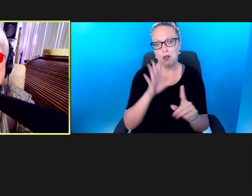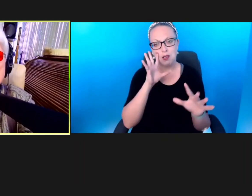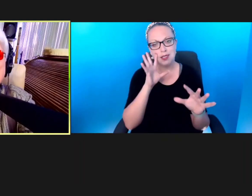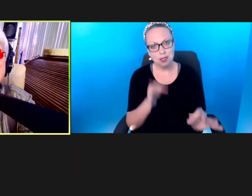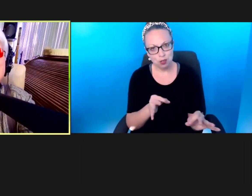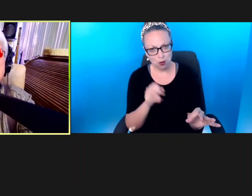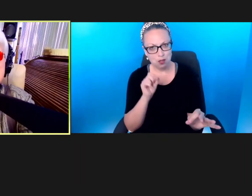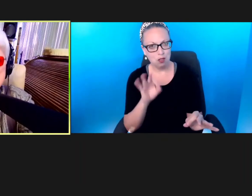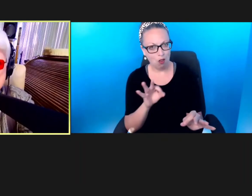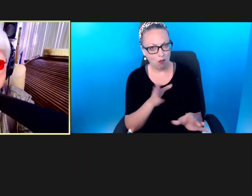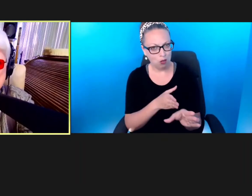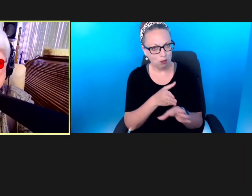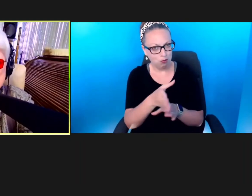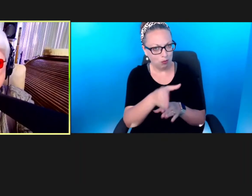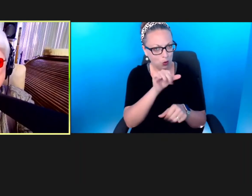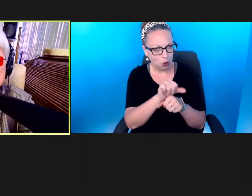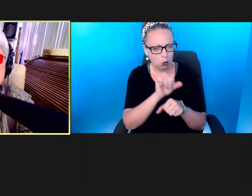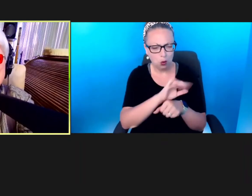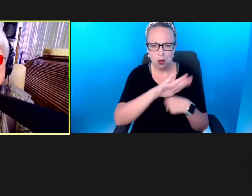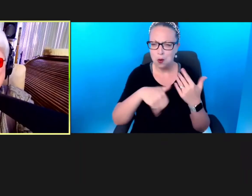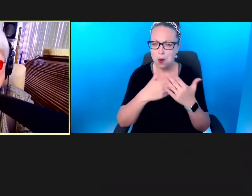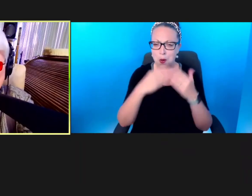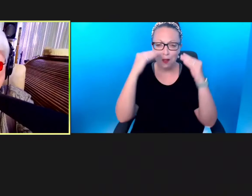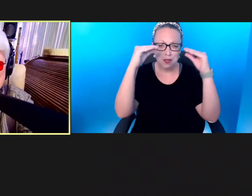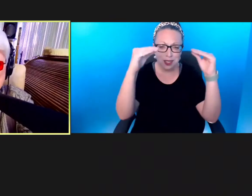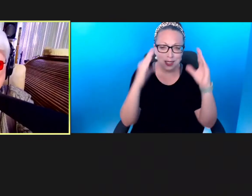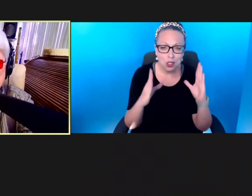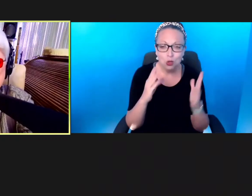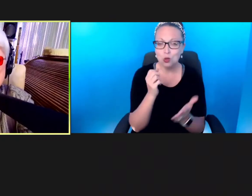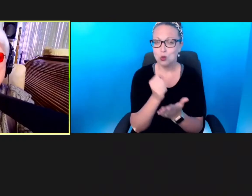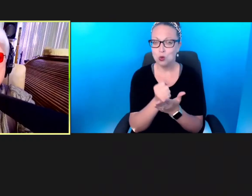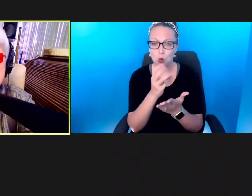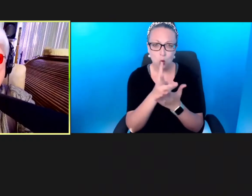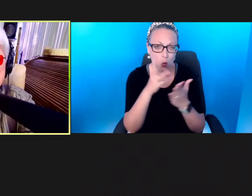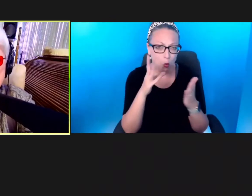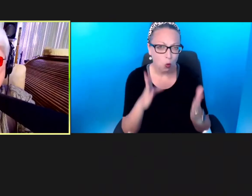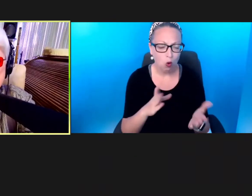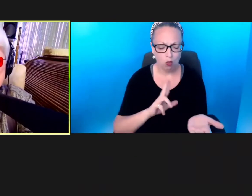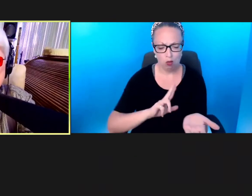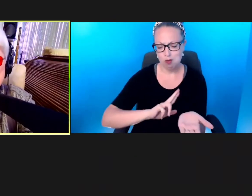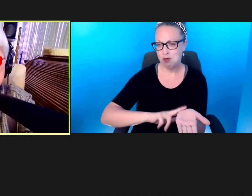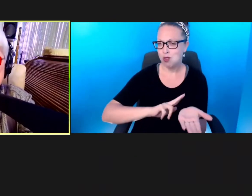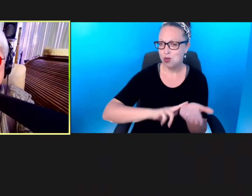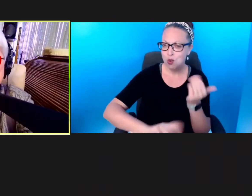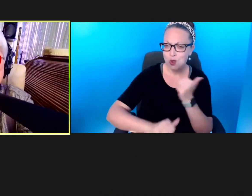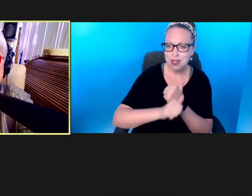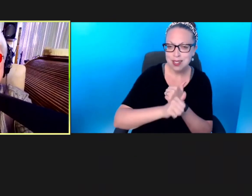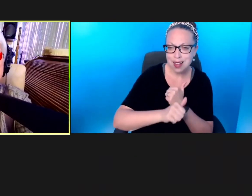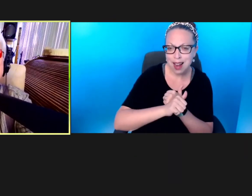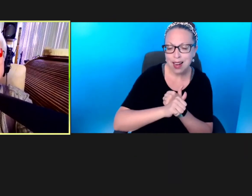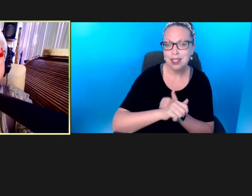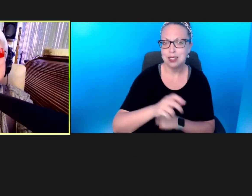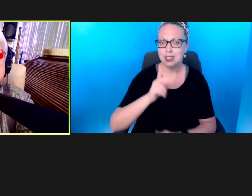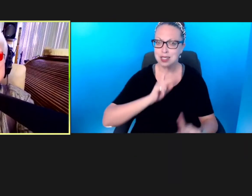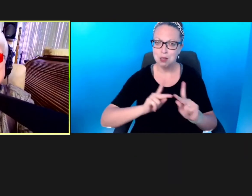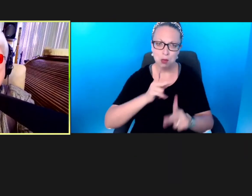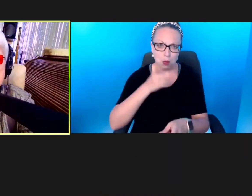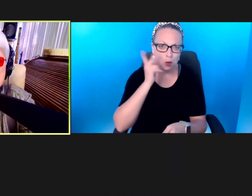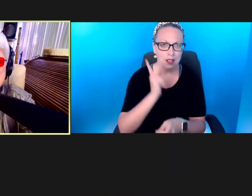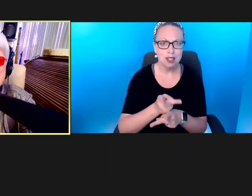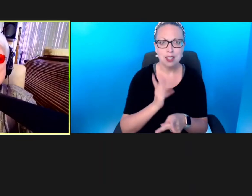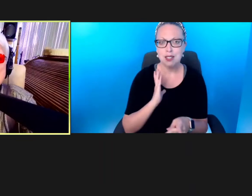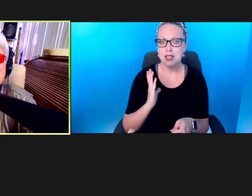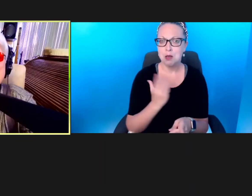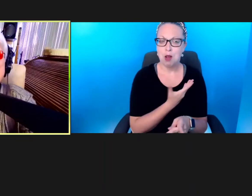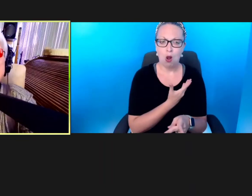career. Every teacher, social worker, nurse's aide, the people who keep